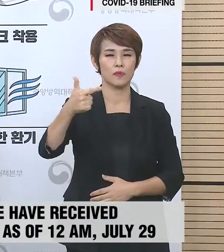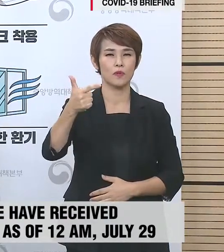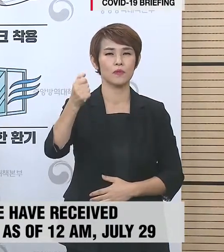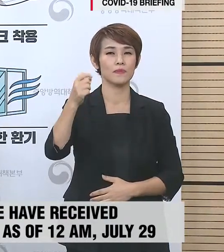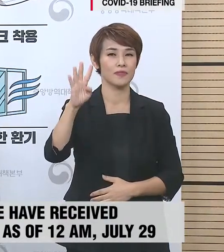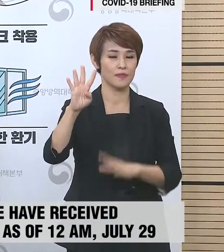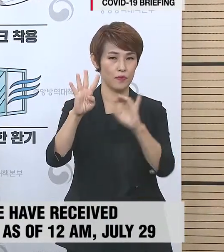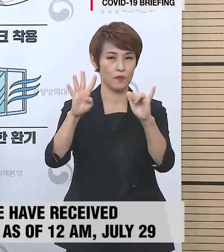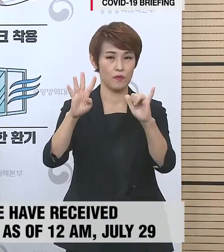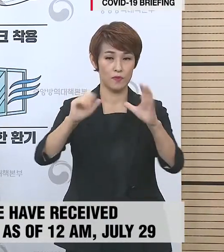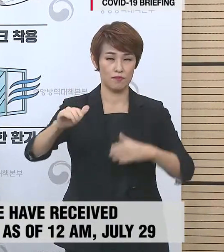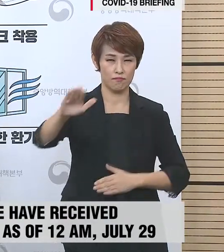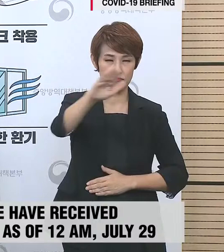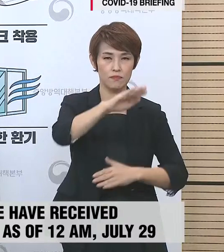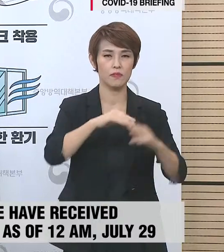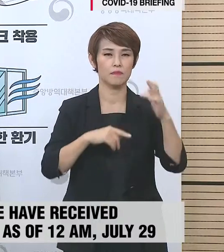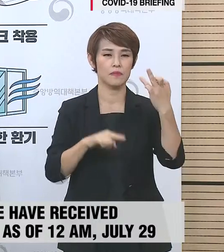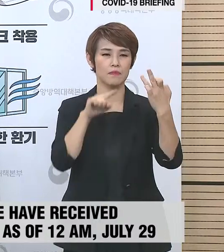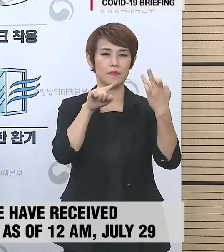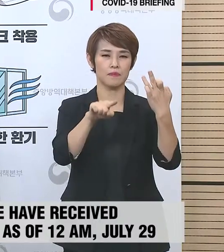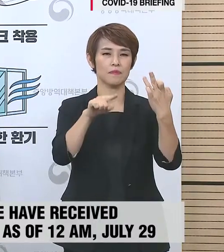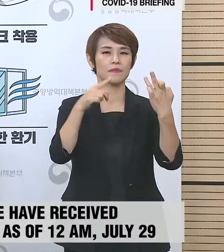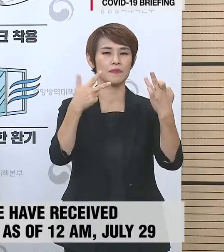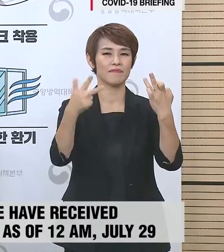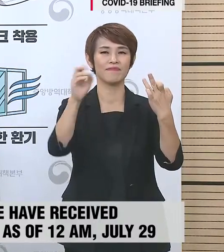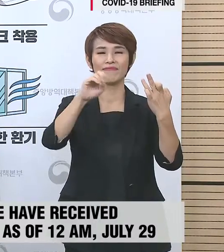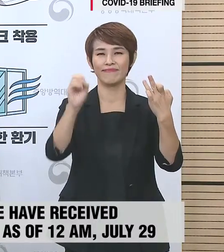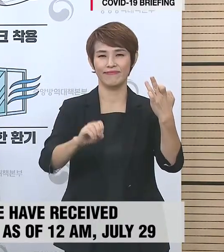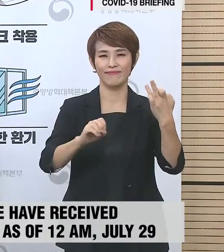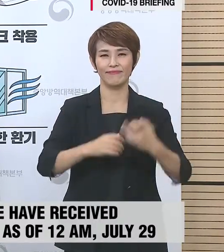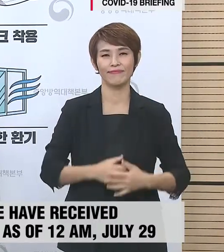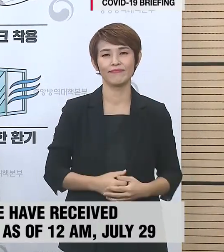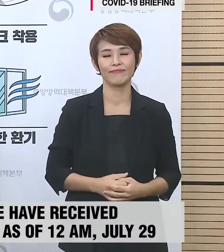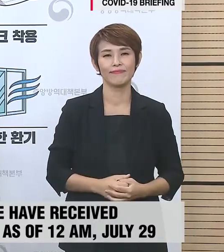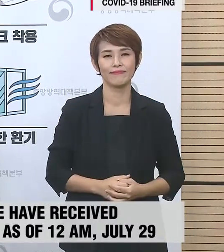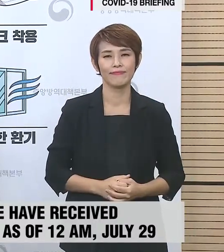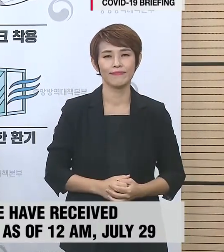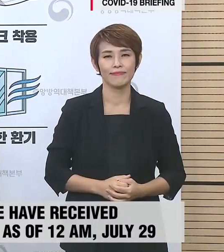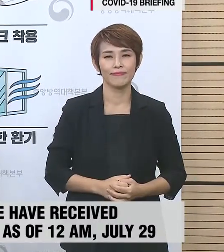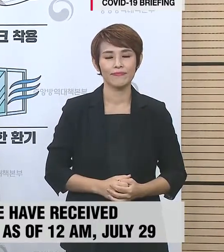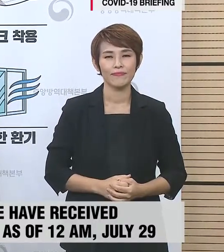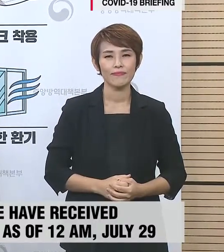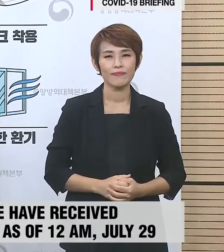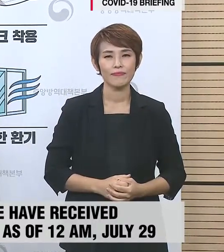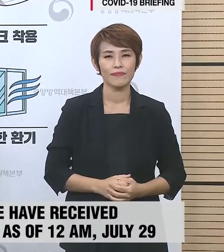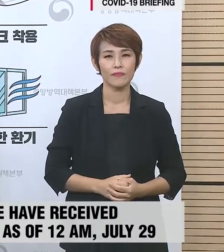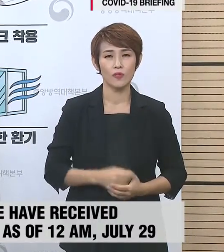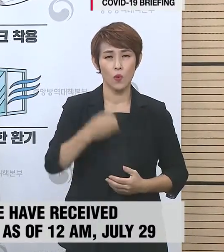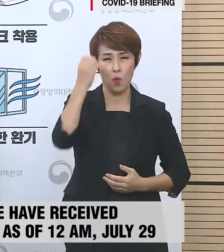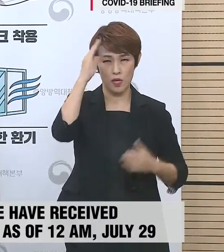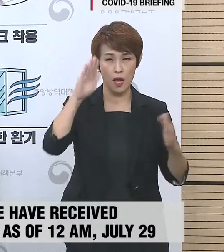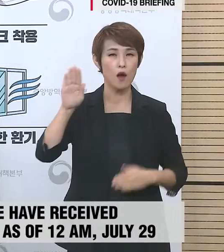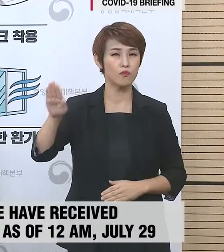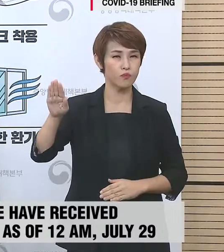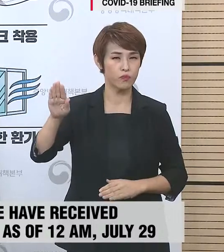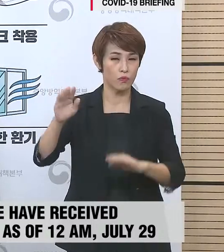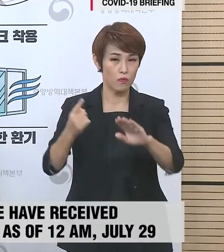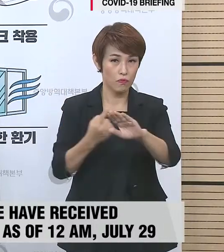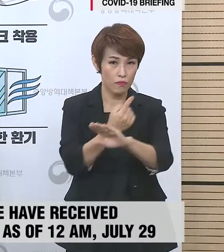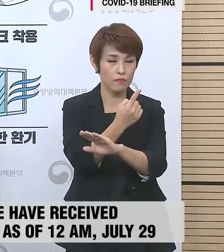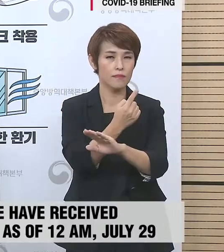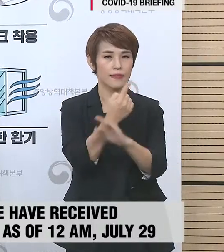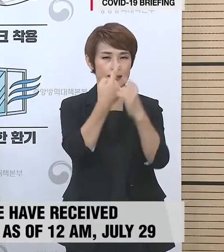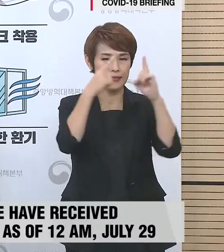total population here in the country. And we have 13.7%, or about 7 million people having